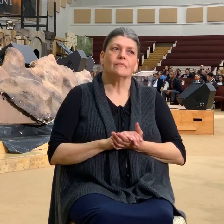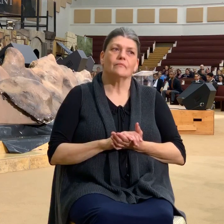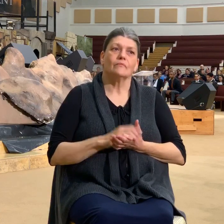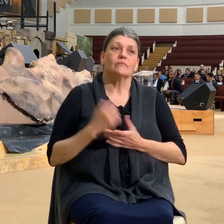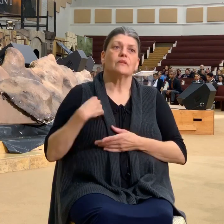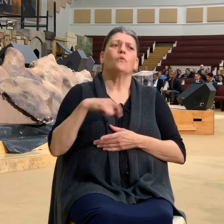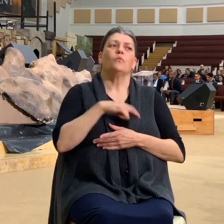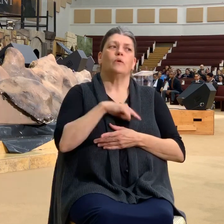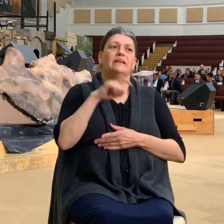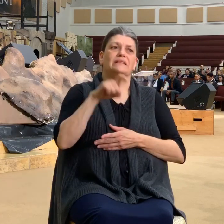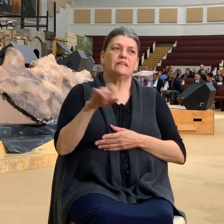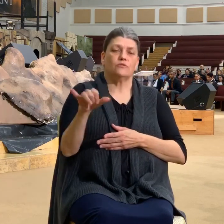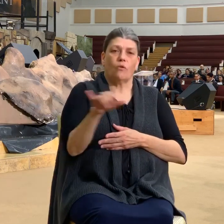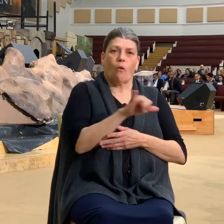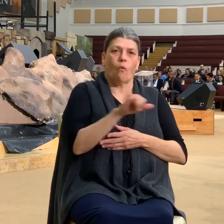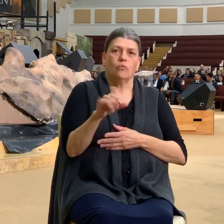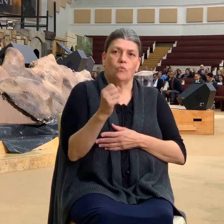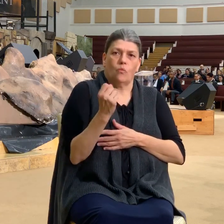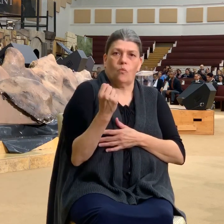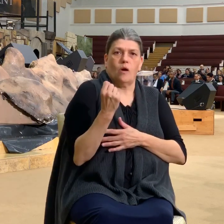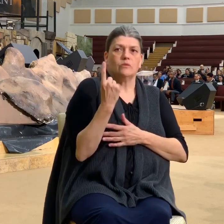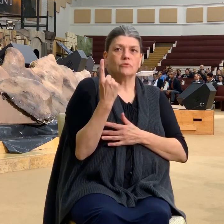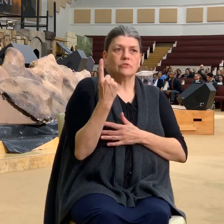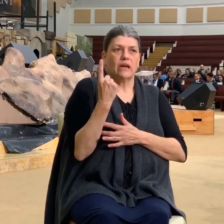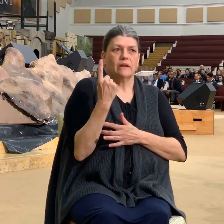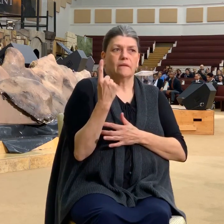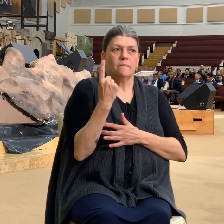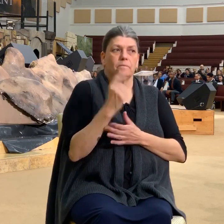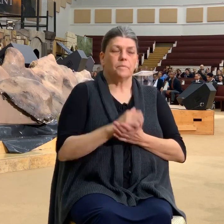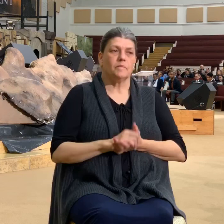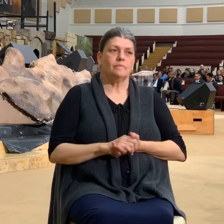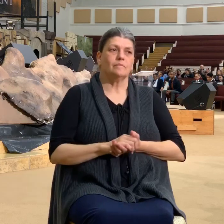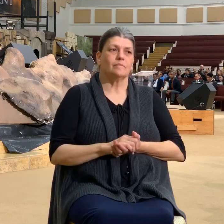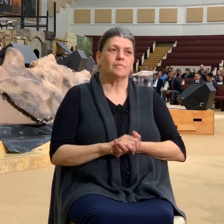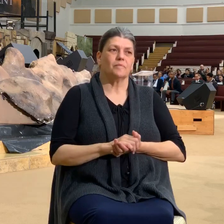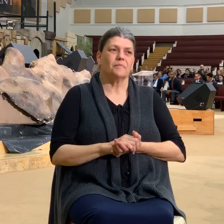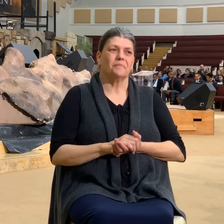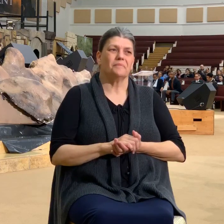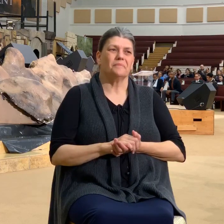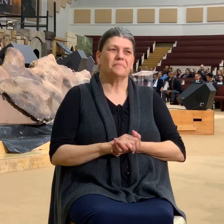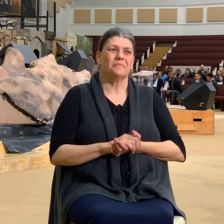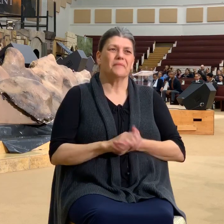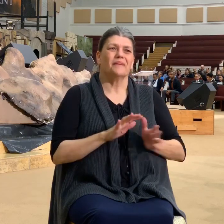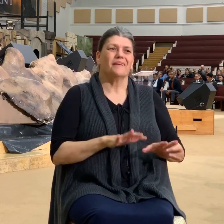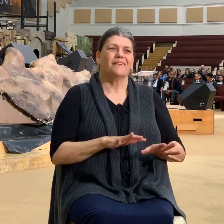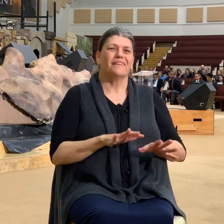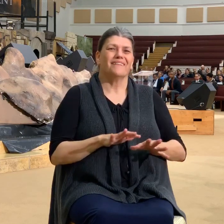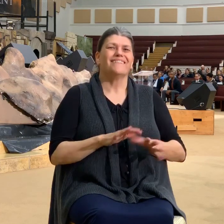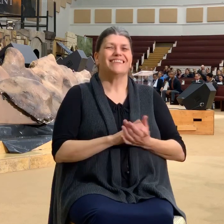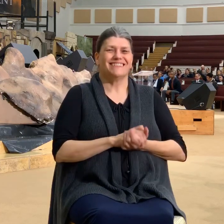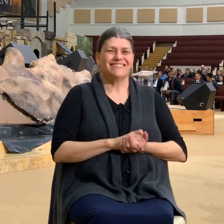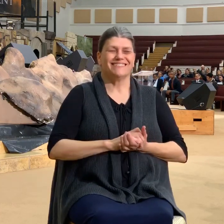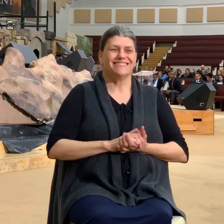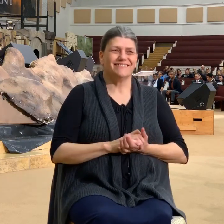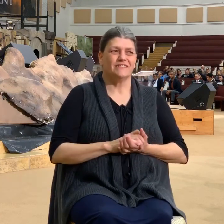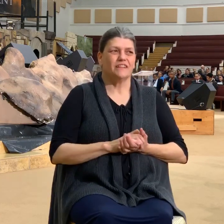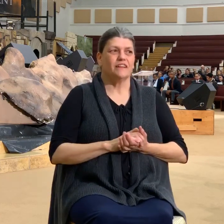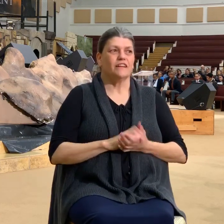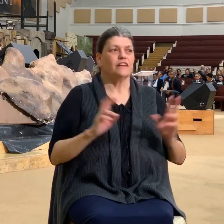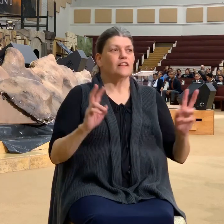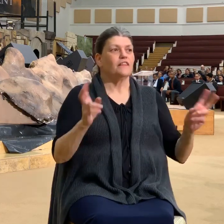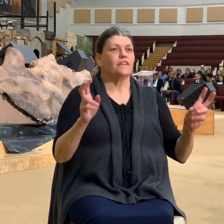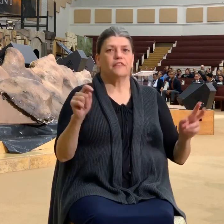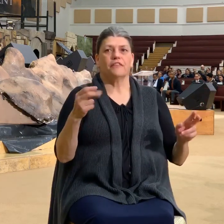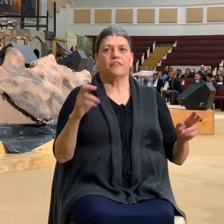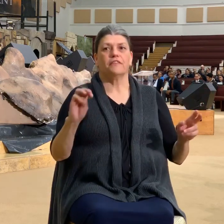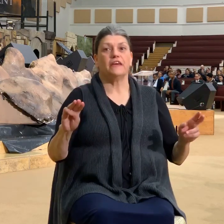we need to also understand that the theme of 1